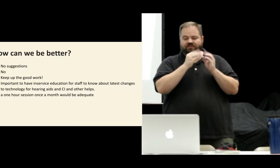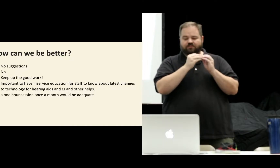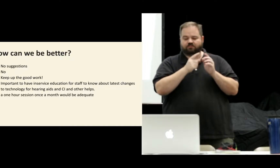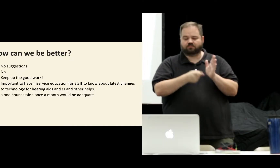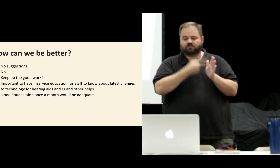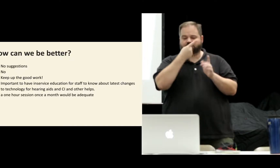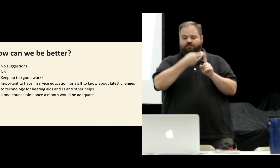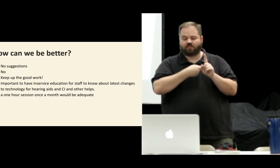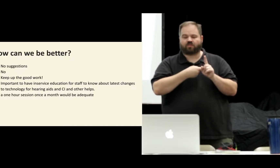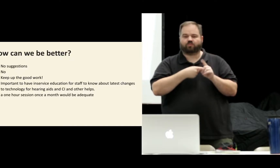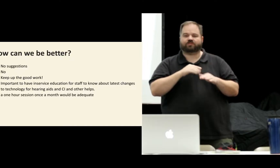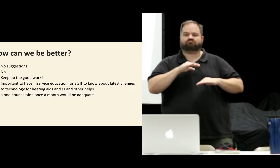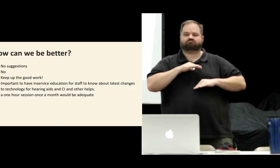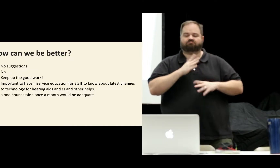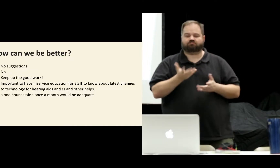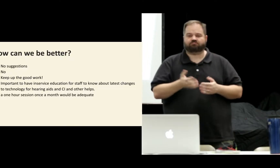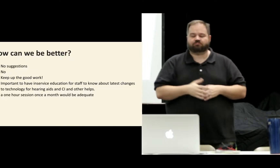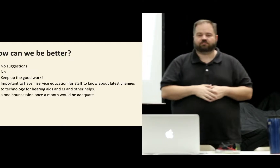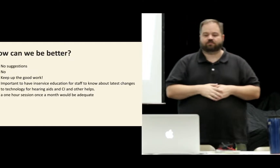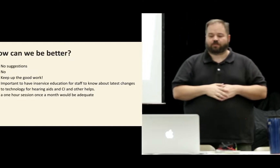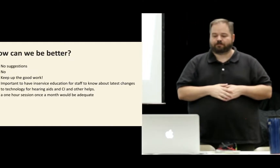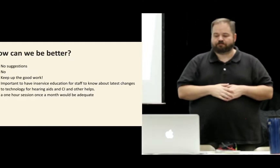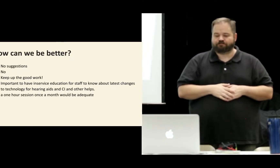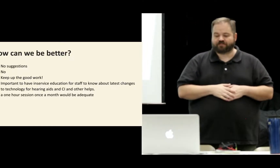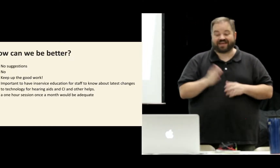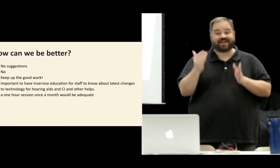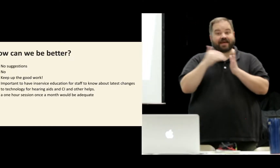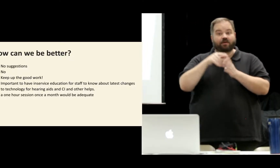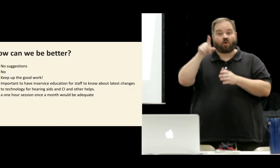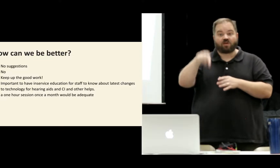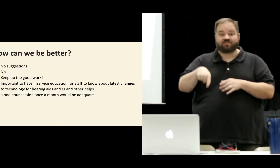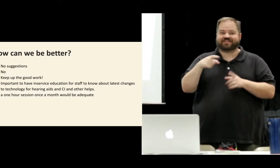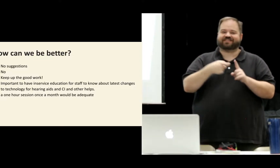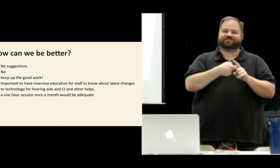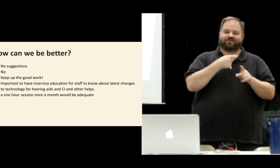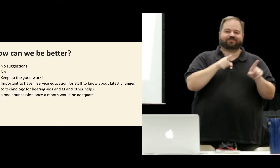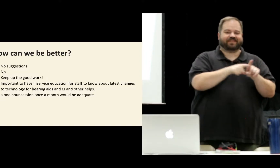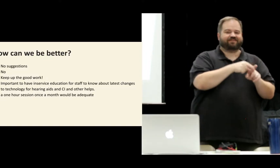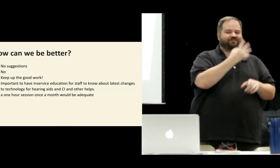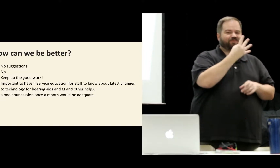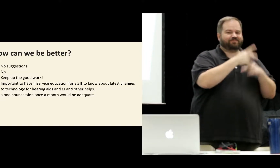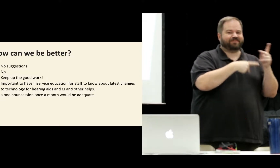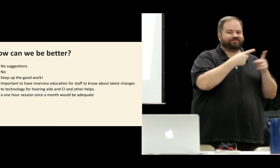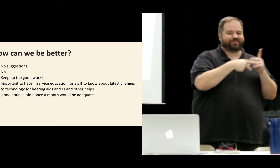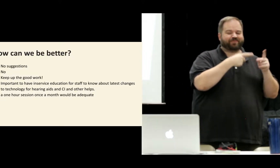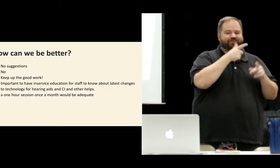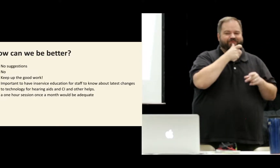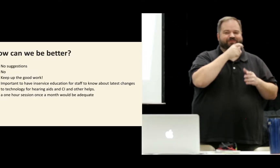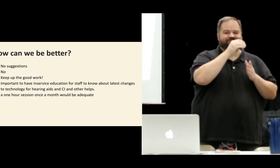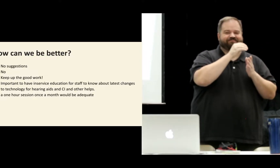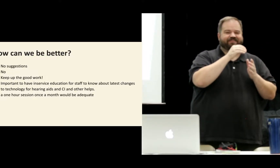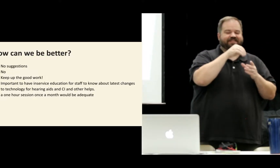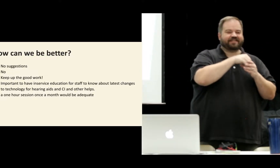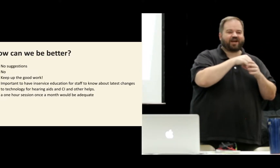And the other is a 1 hour session a month would be Yeah, and all of this is from the same. once a month. And so again, I really those